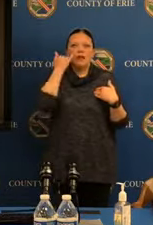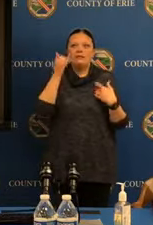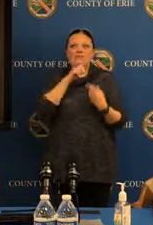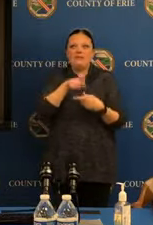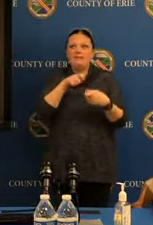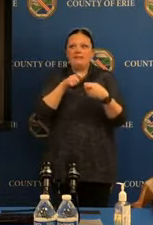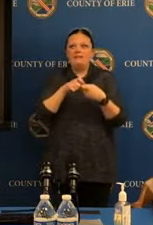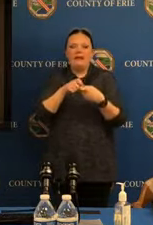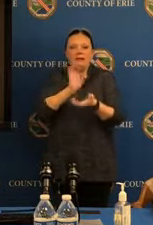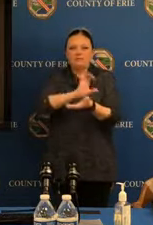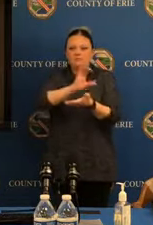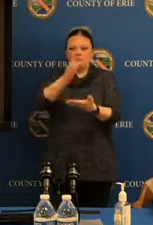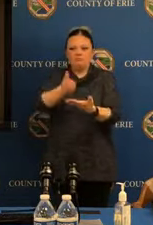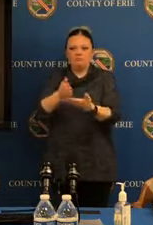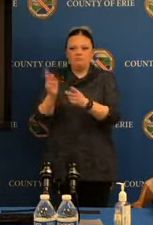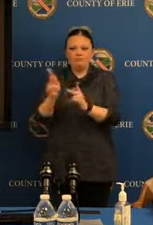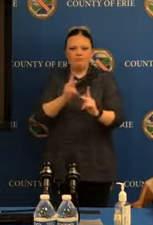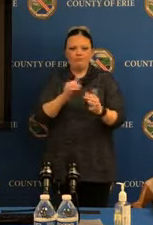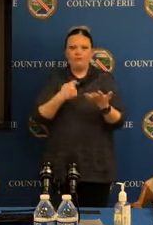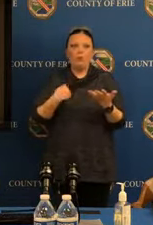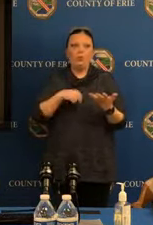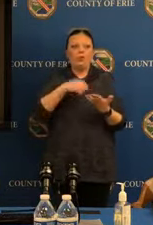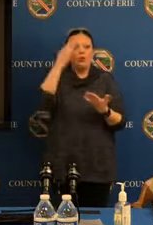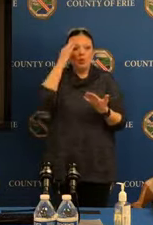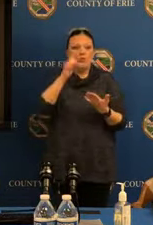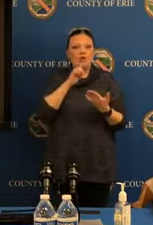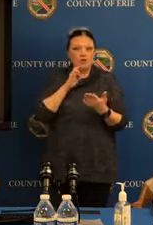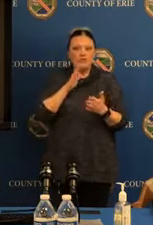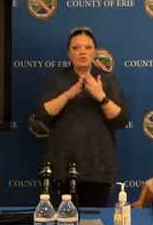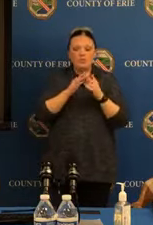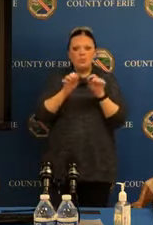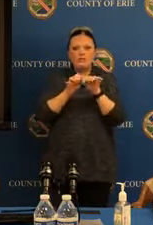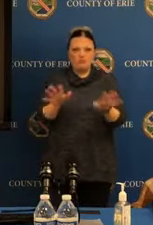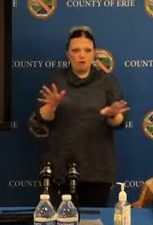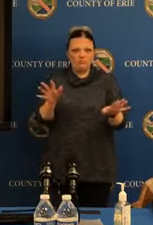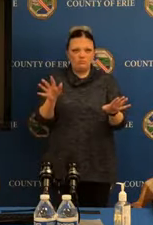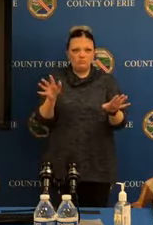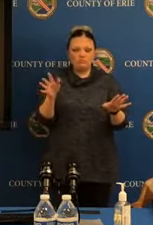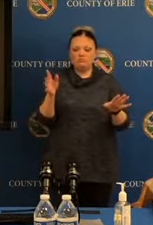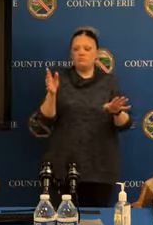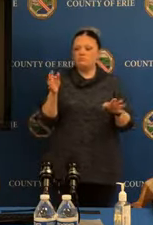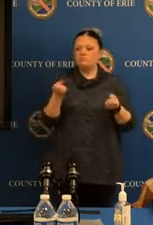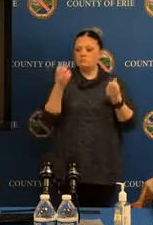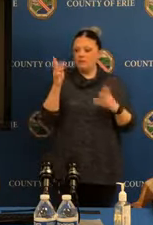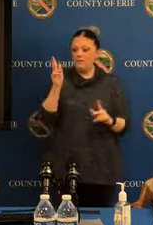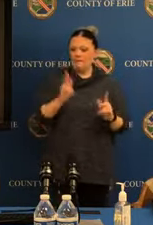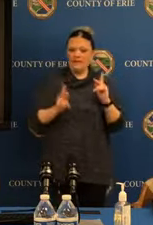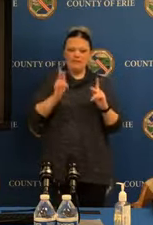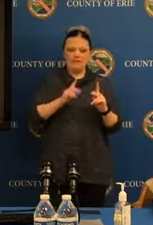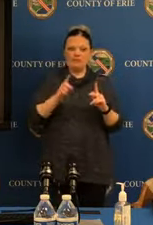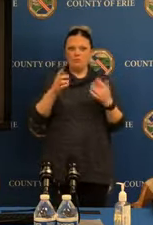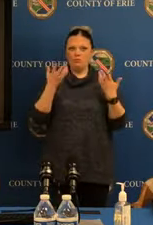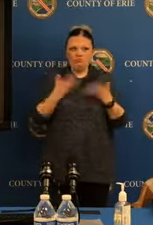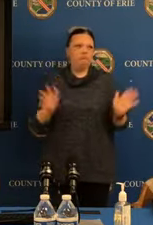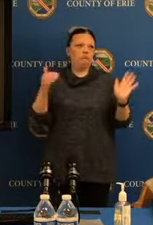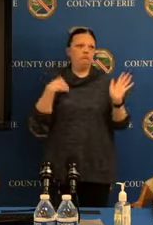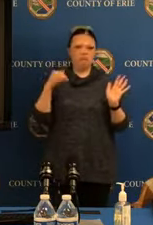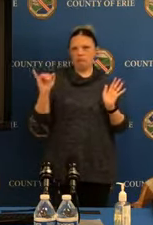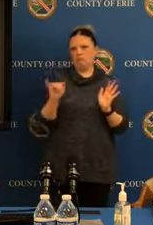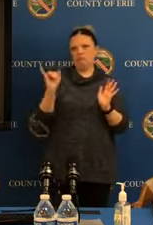proportion. We know that there is community spread. We know that many people are infected in the